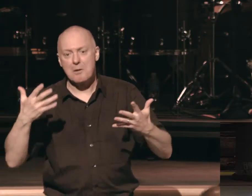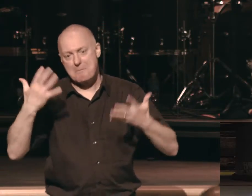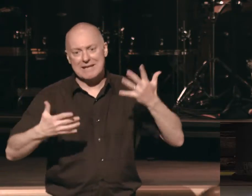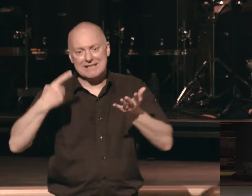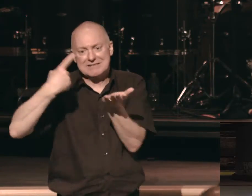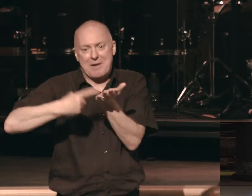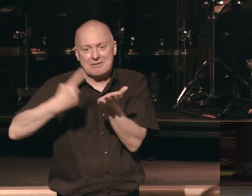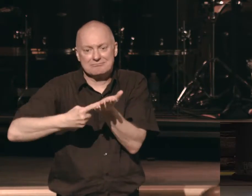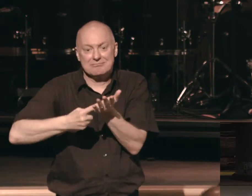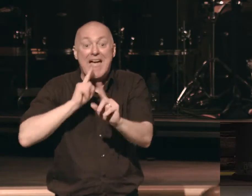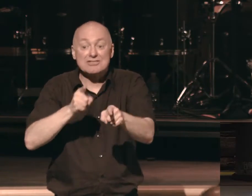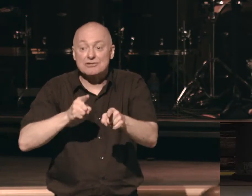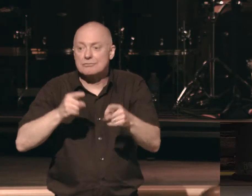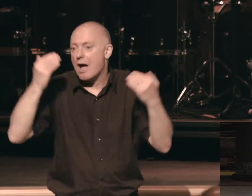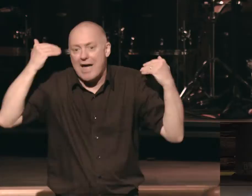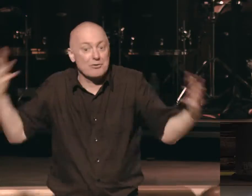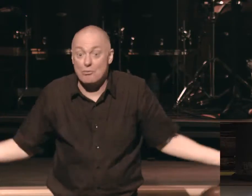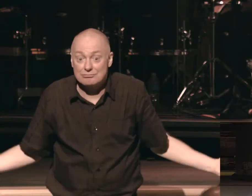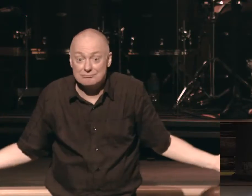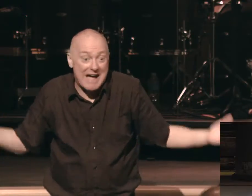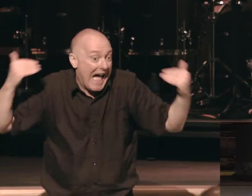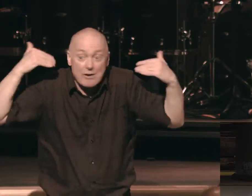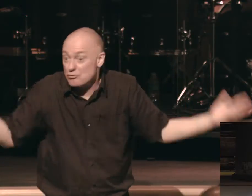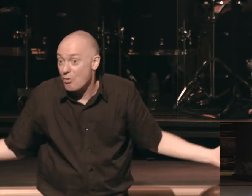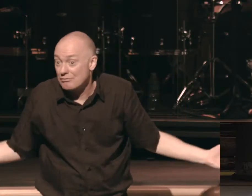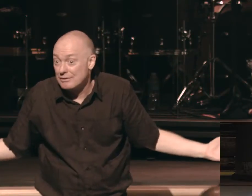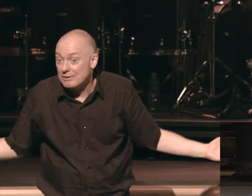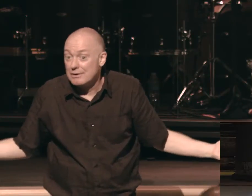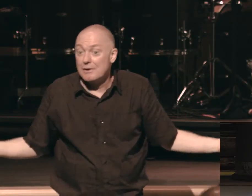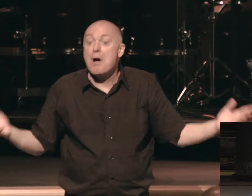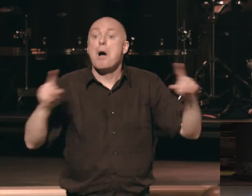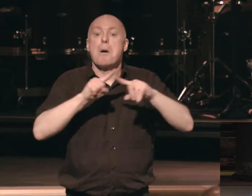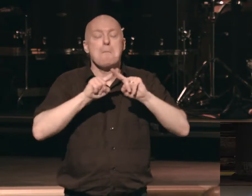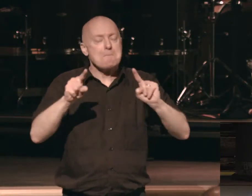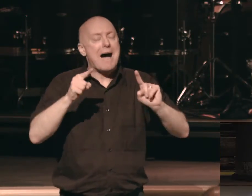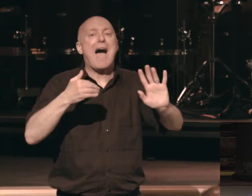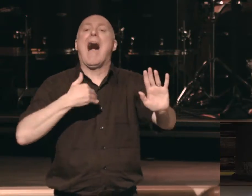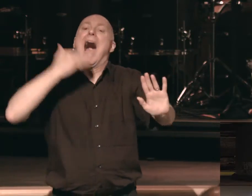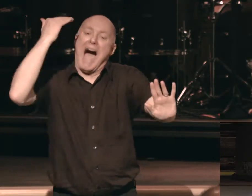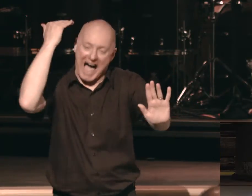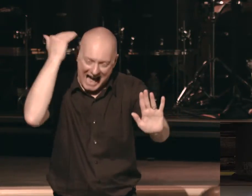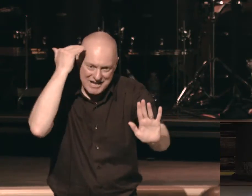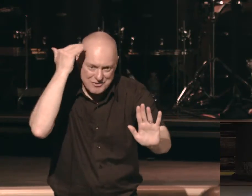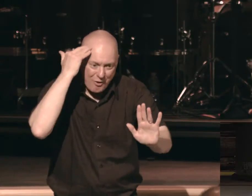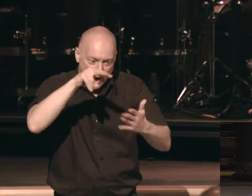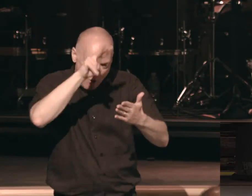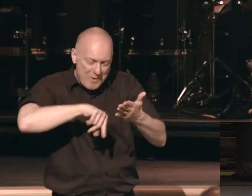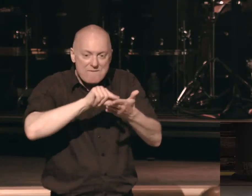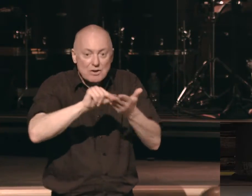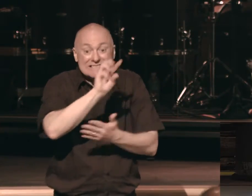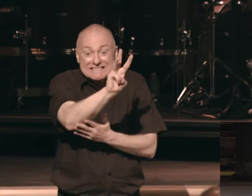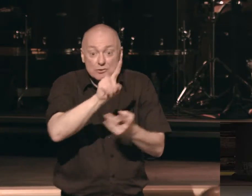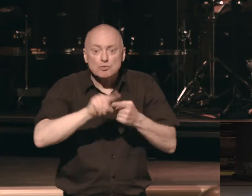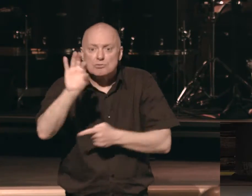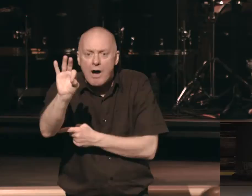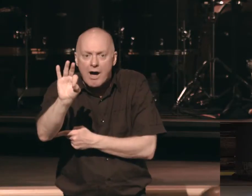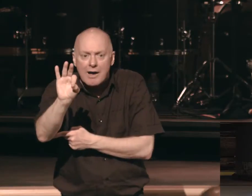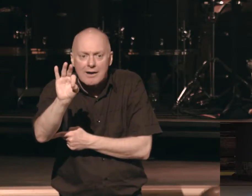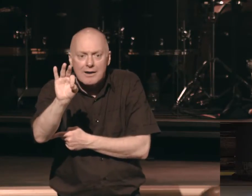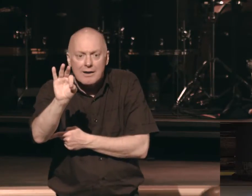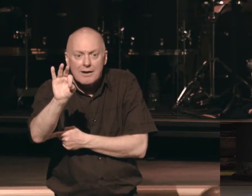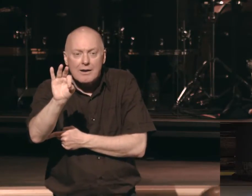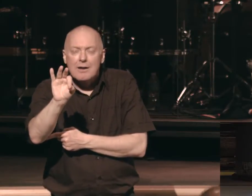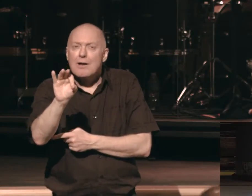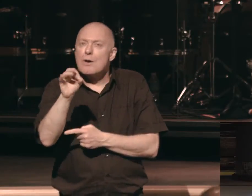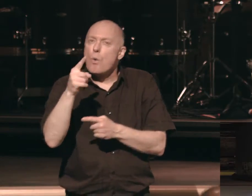is, I don't know. Okay? But what I do know is this, and what encouraged me the most as I read verses 6 to 9 is this. What encouraged me the